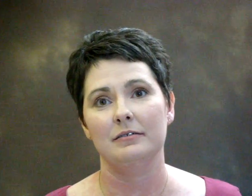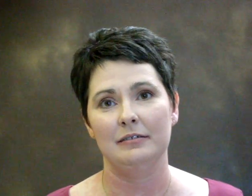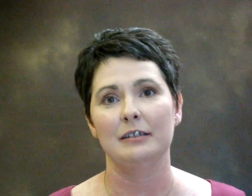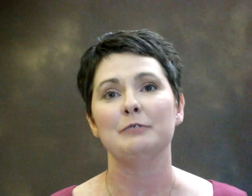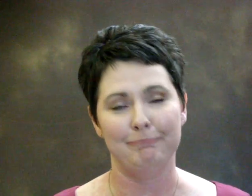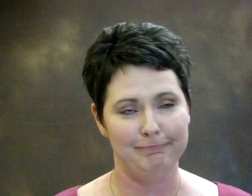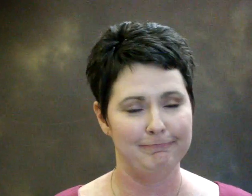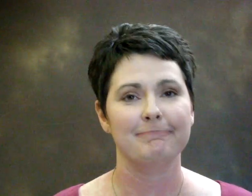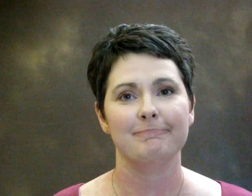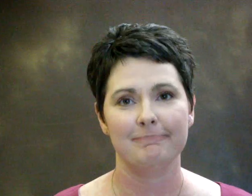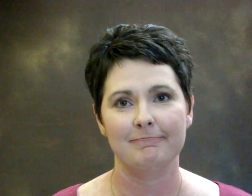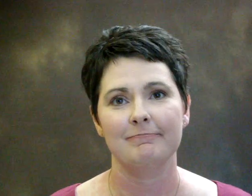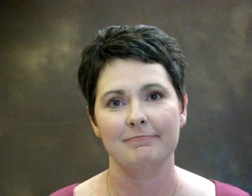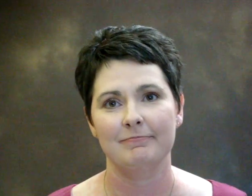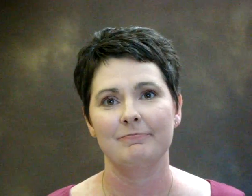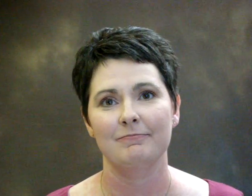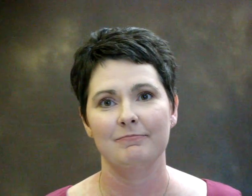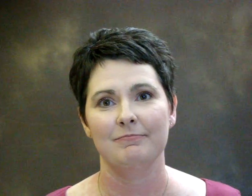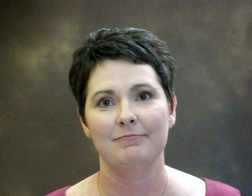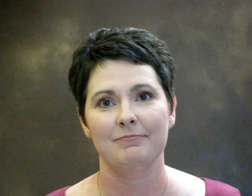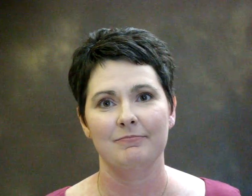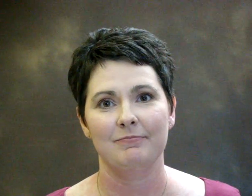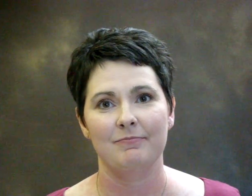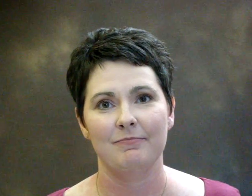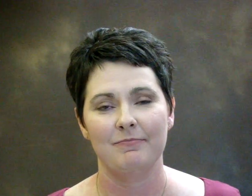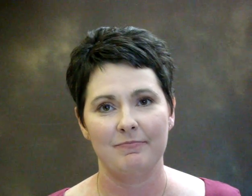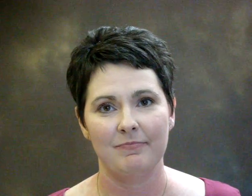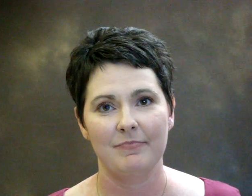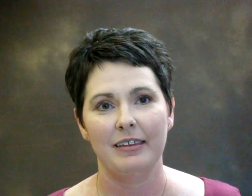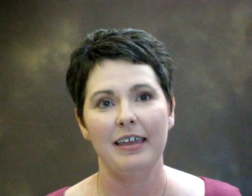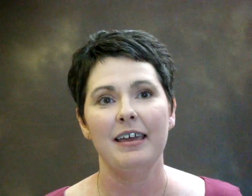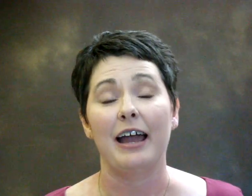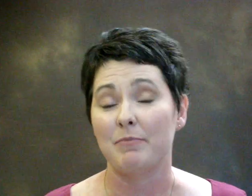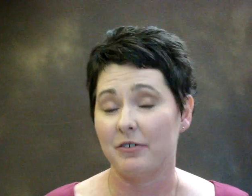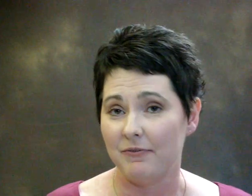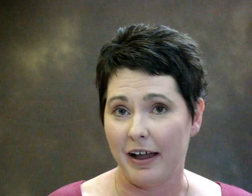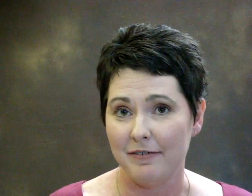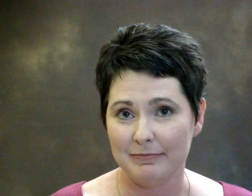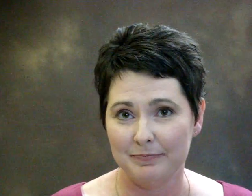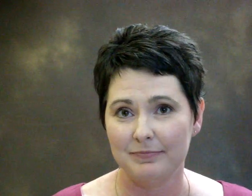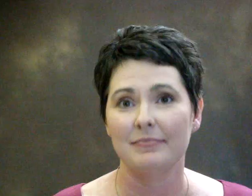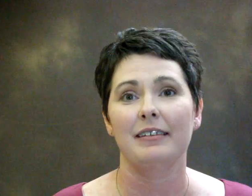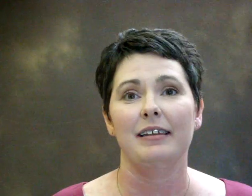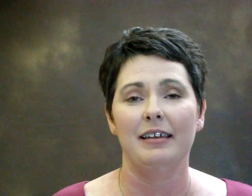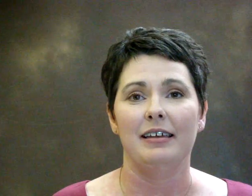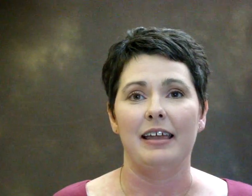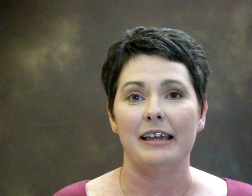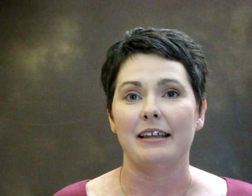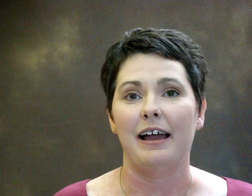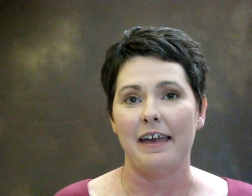much, tell me about your family life. You have, how old are you? I am 35. And children? And I have